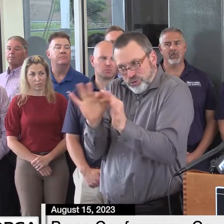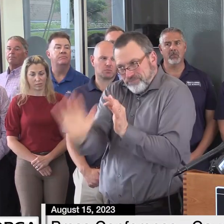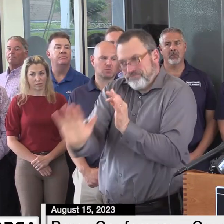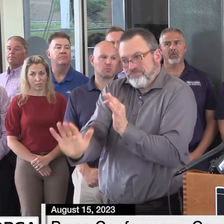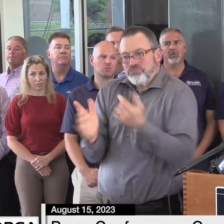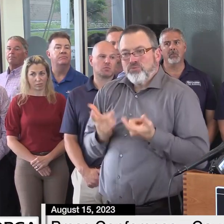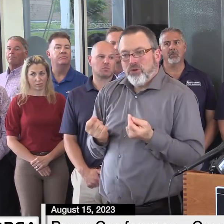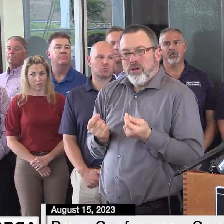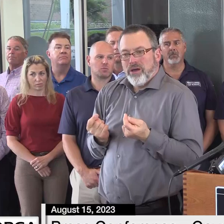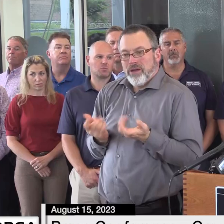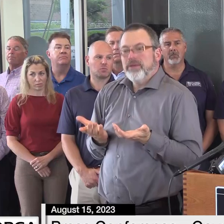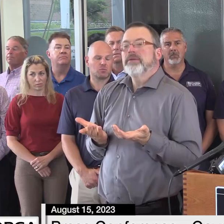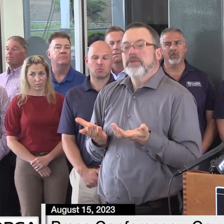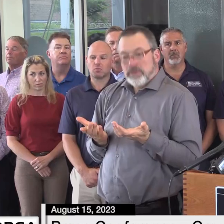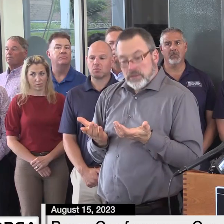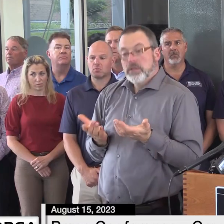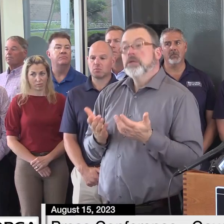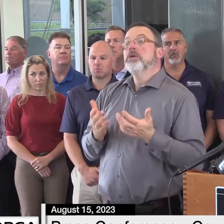$3,000 or $4,000 or $5,000 to